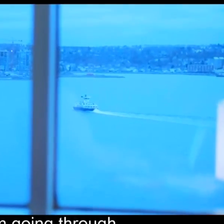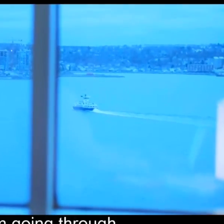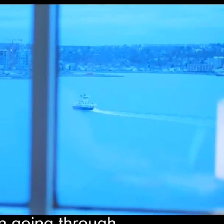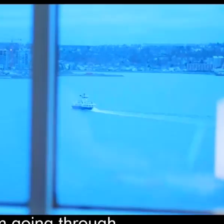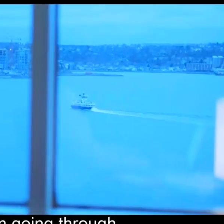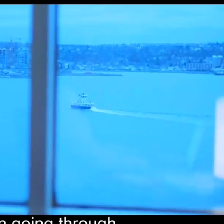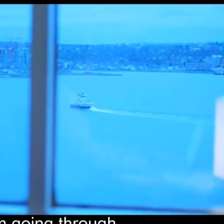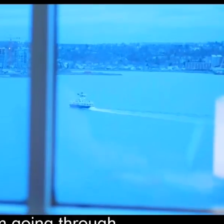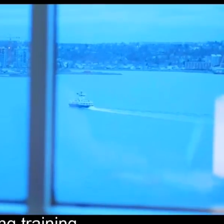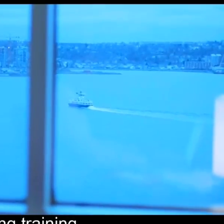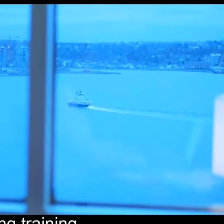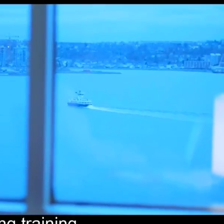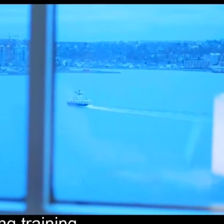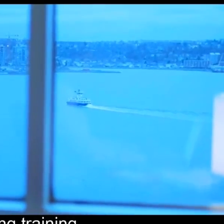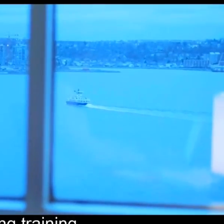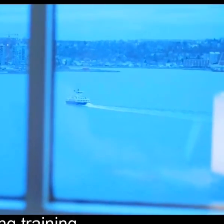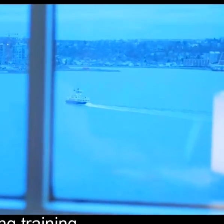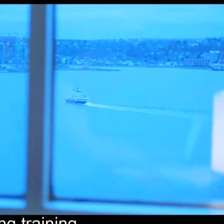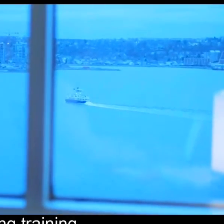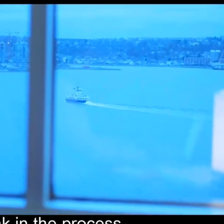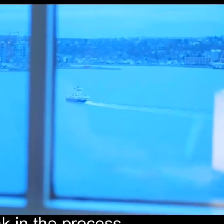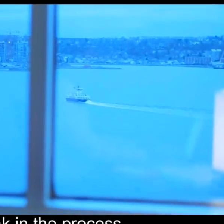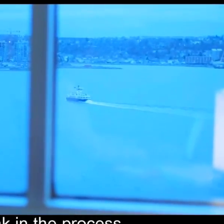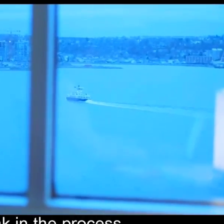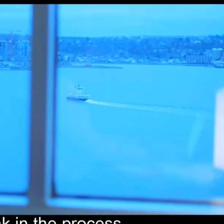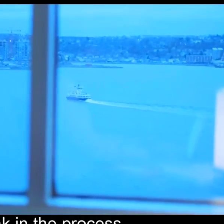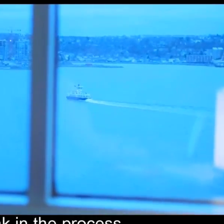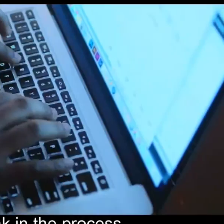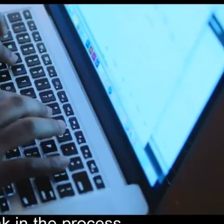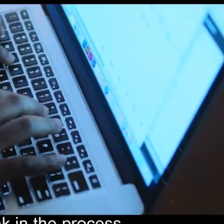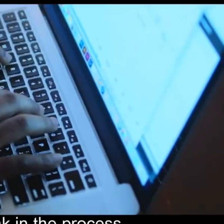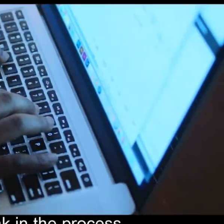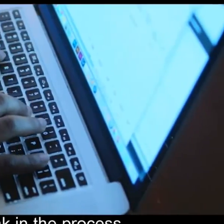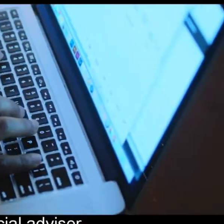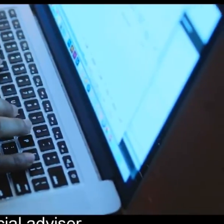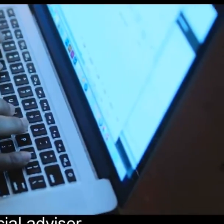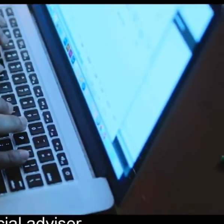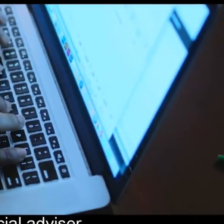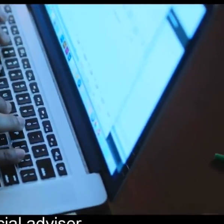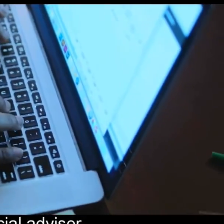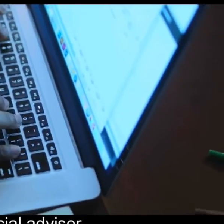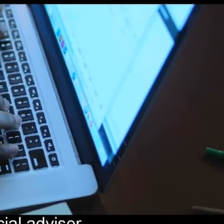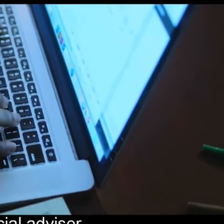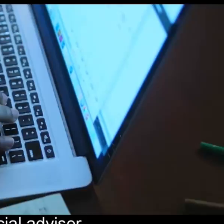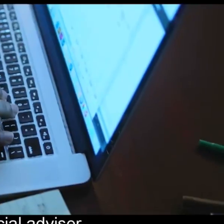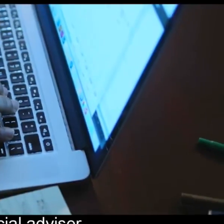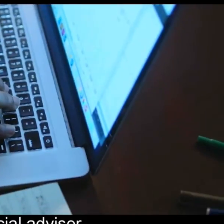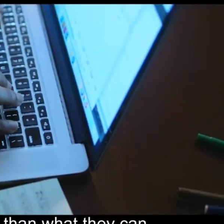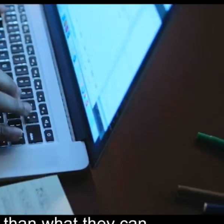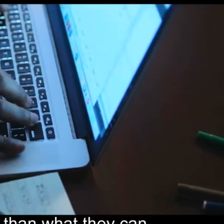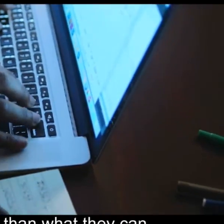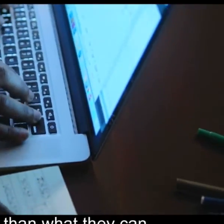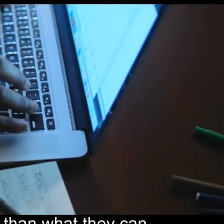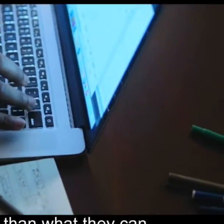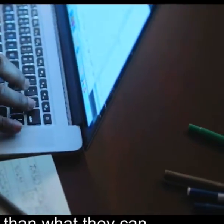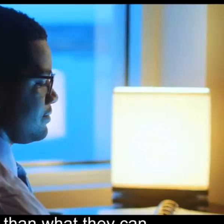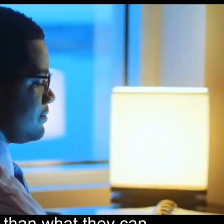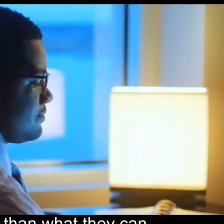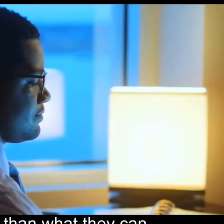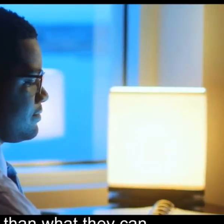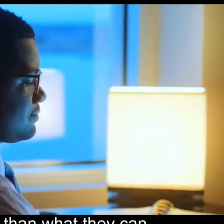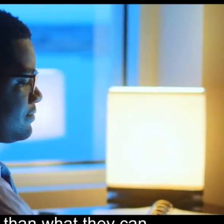What I've learned from going through financial planning training, working at a bank, in the process of being a financial advisor, people